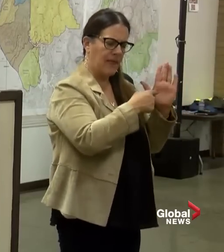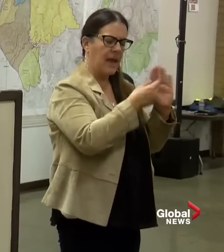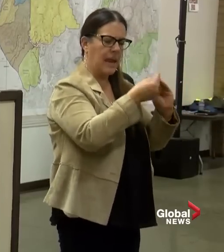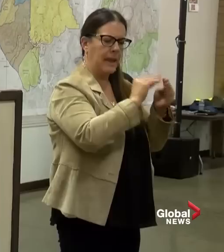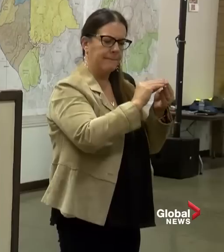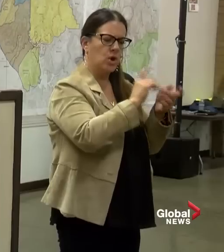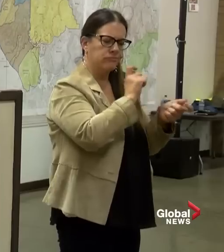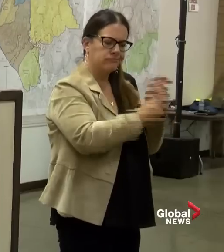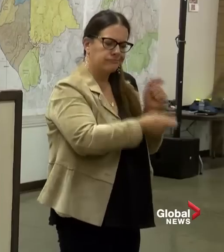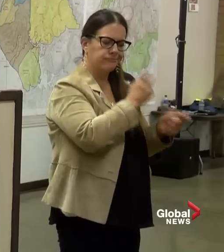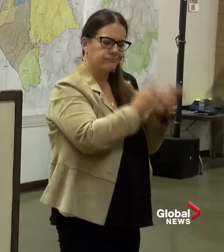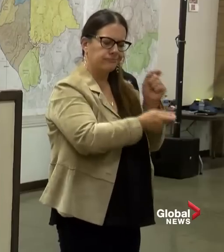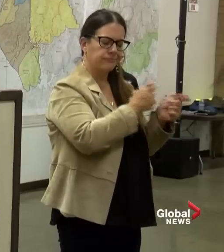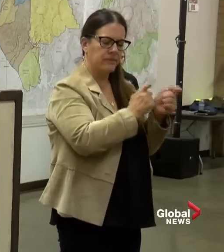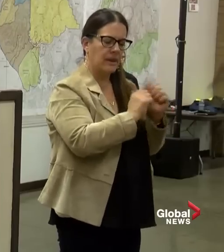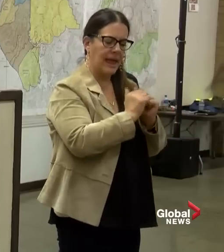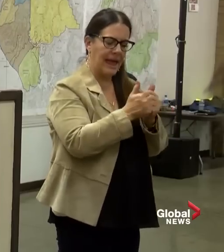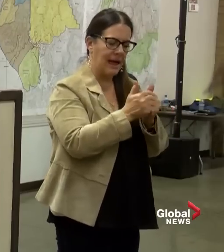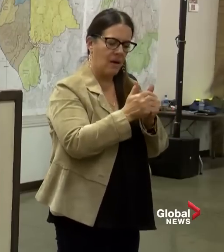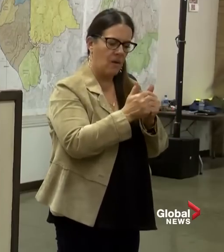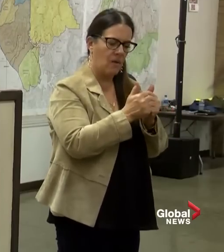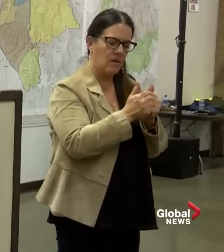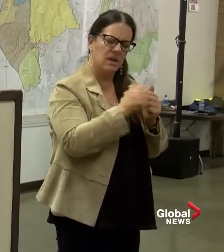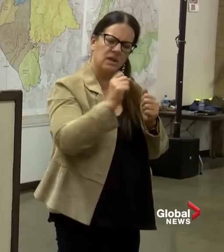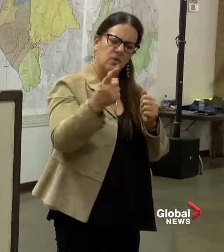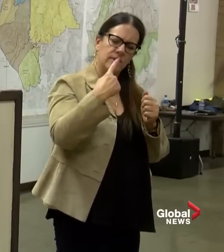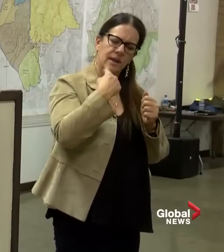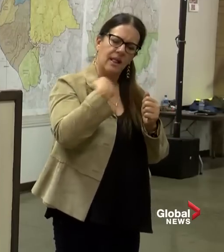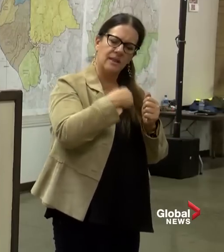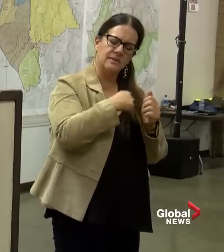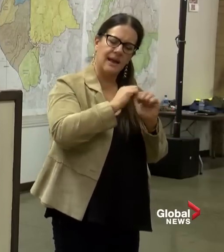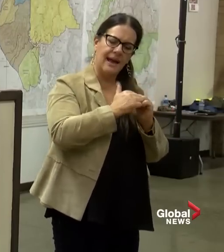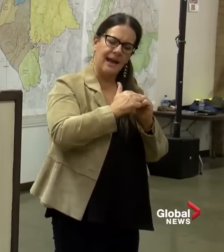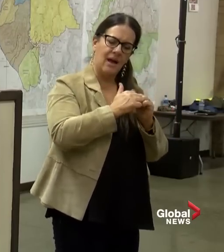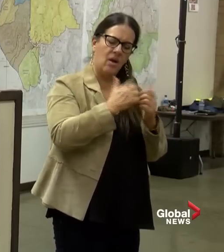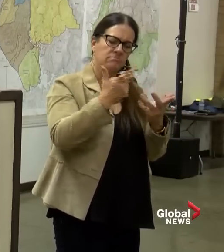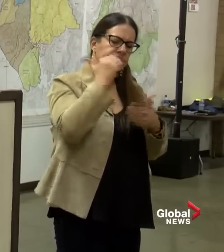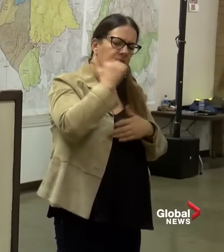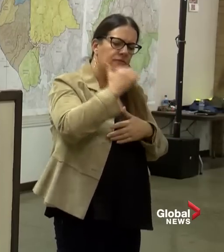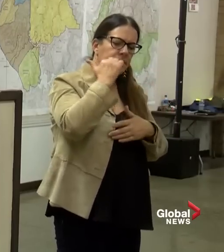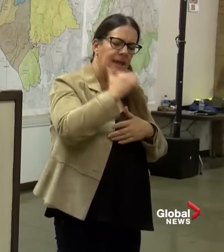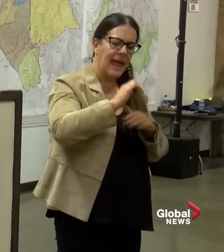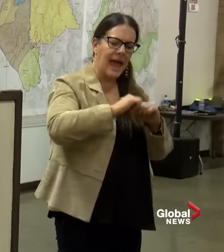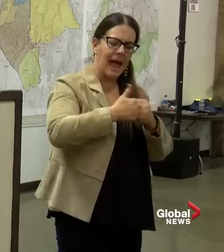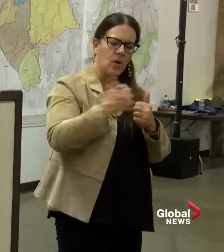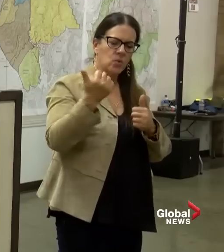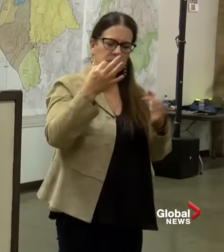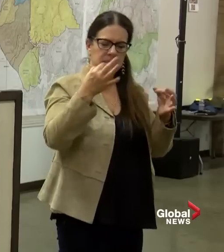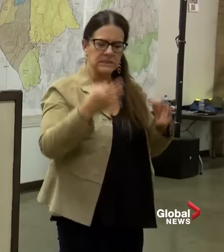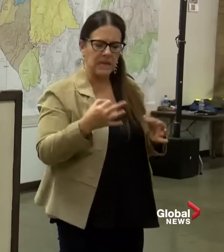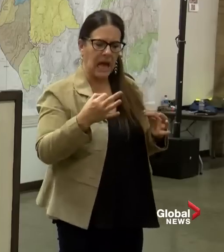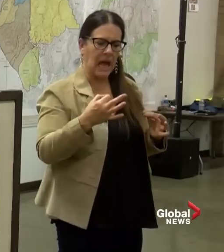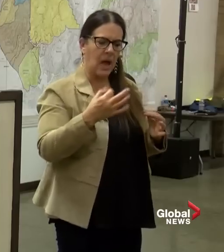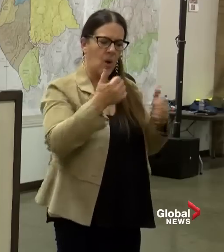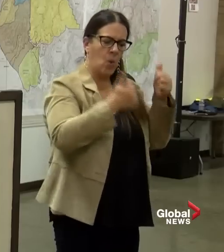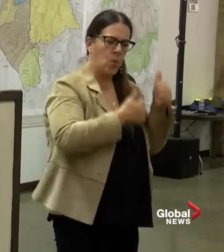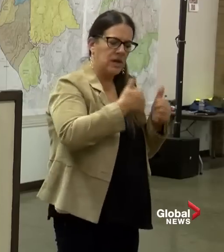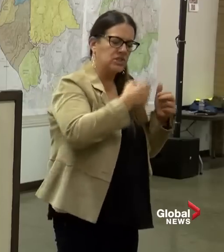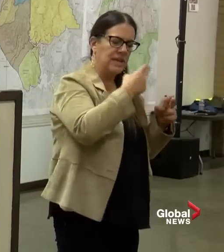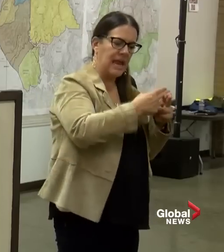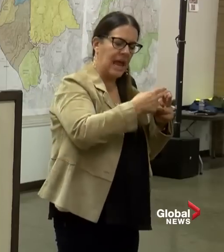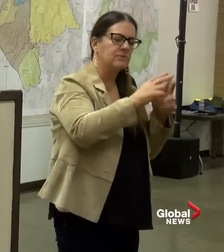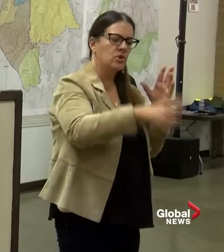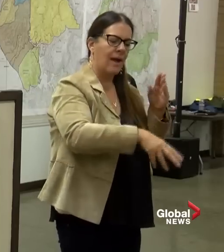fluctuating. Can you walk us through, on a daily basis, how are you deciding what names go